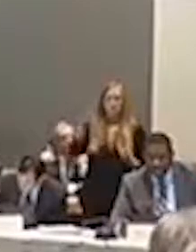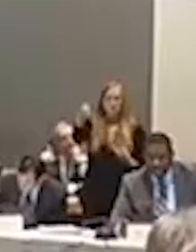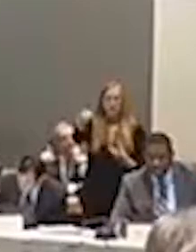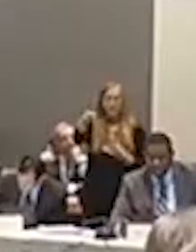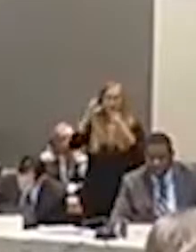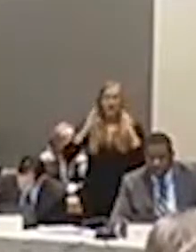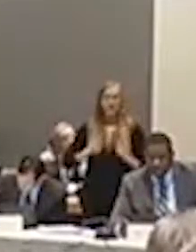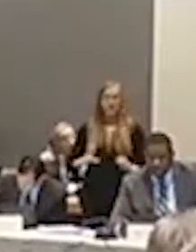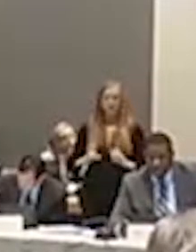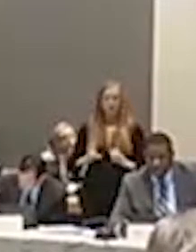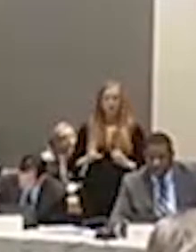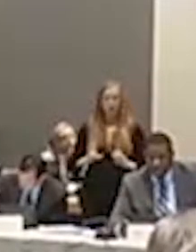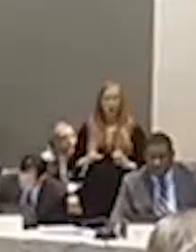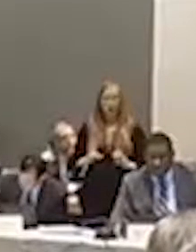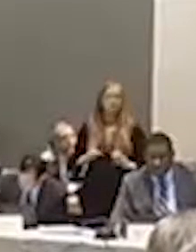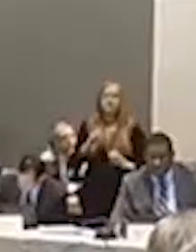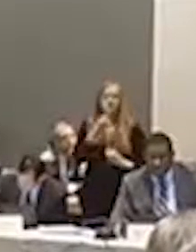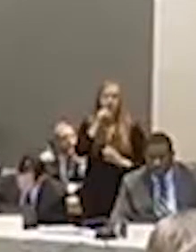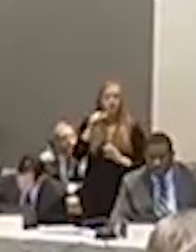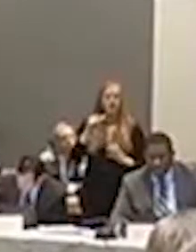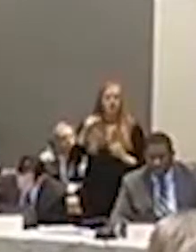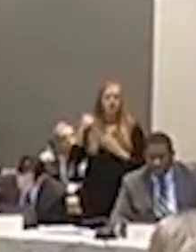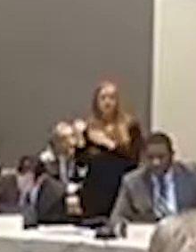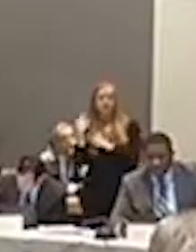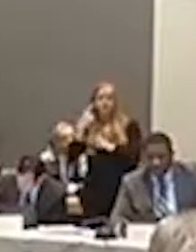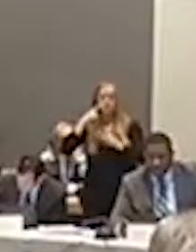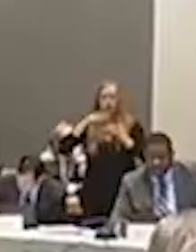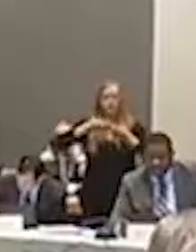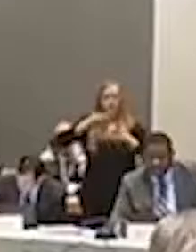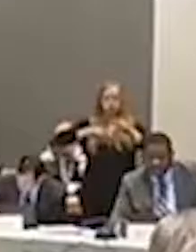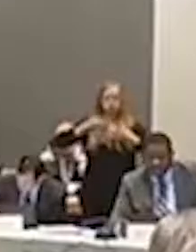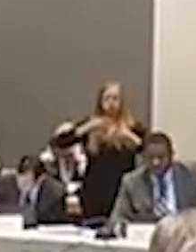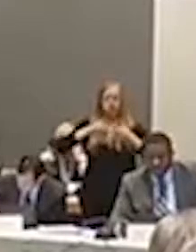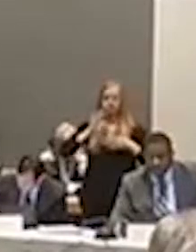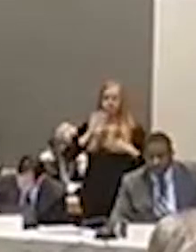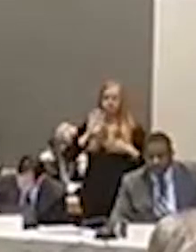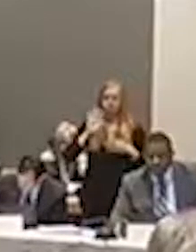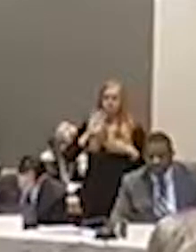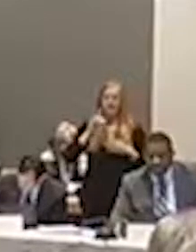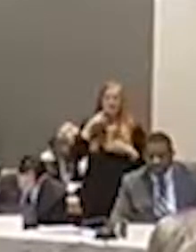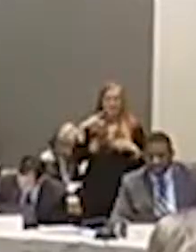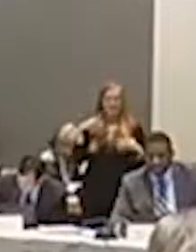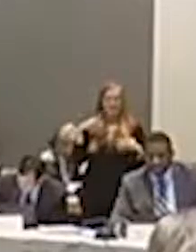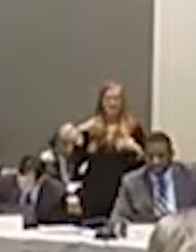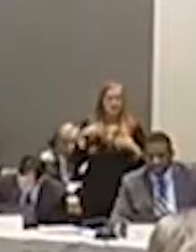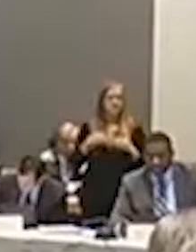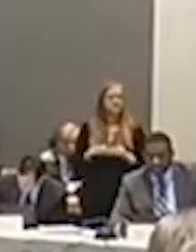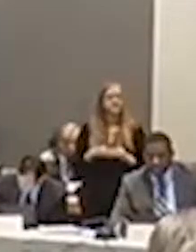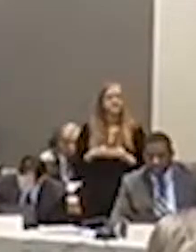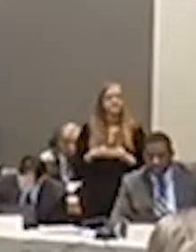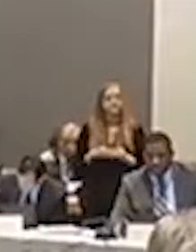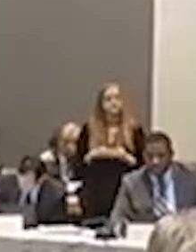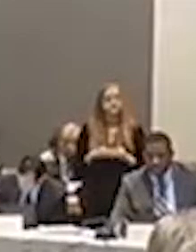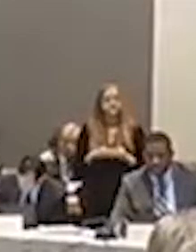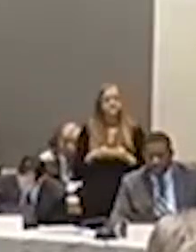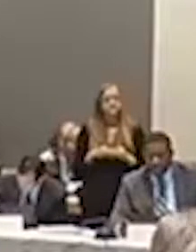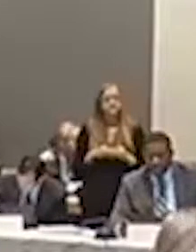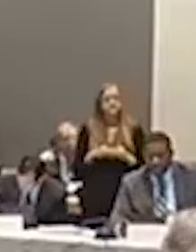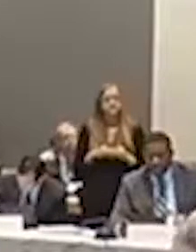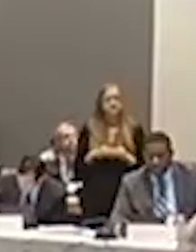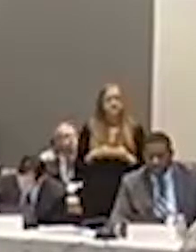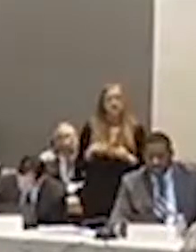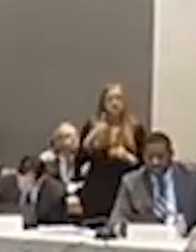with balancing the local budget. I think, and again, I've taught rates for so many years, and it's become more